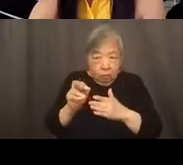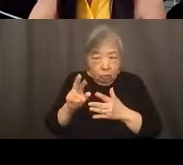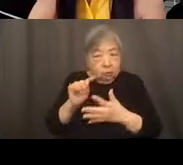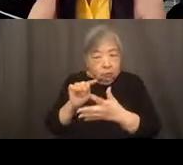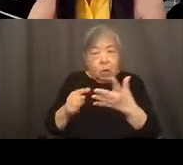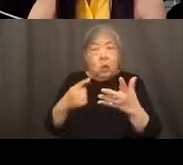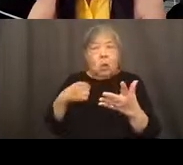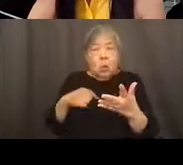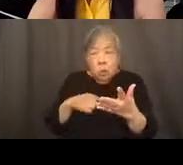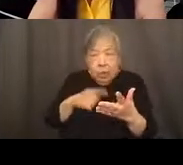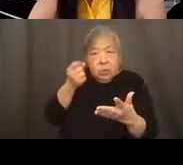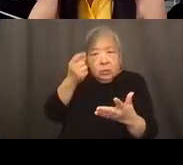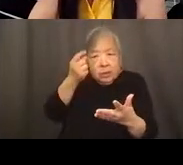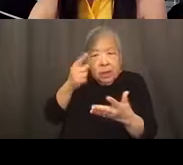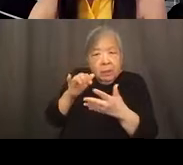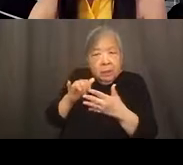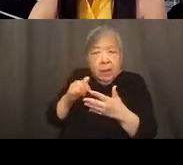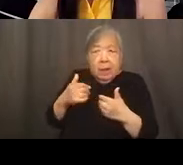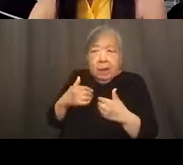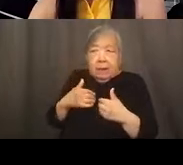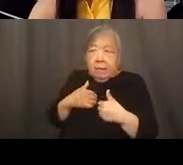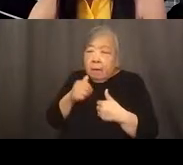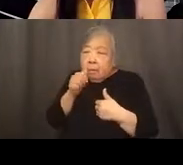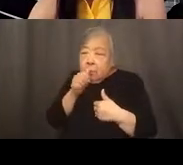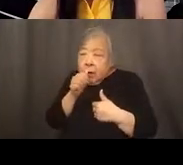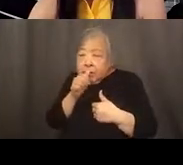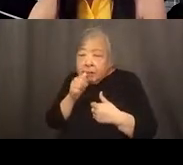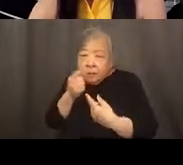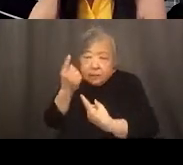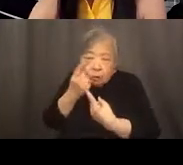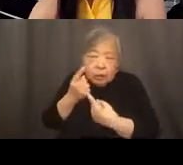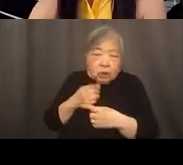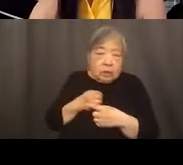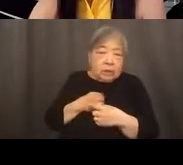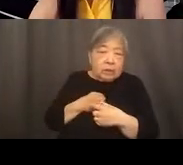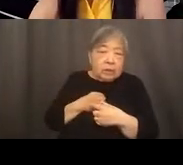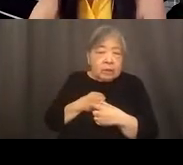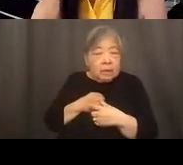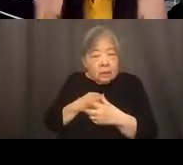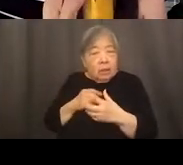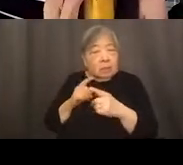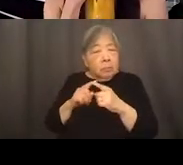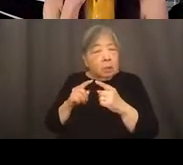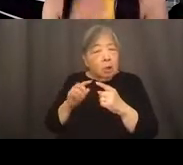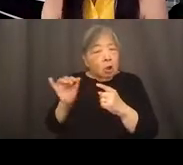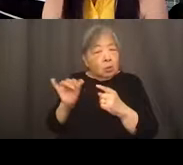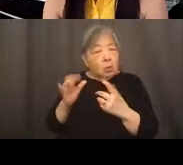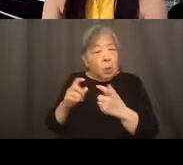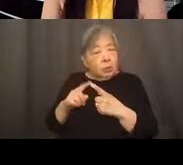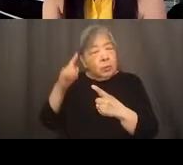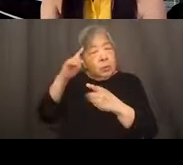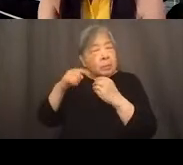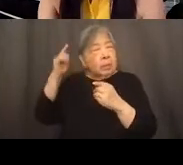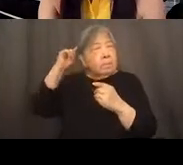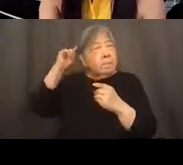are, you know, privacy and security considerations that you want to consider, but you also want to consider the fair housing implications